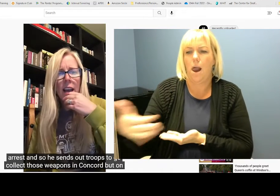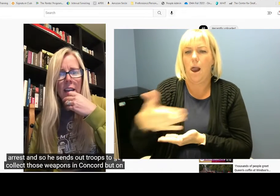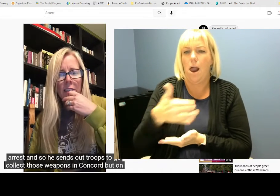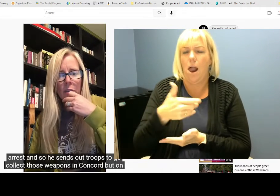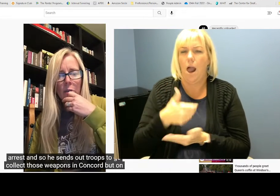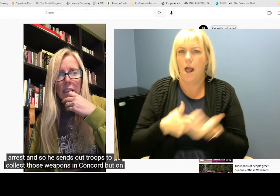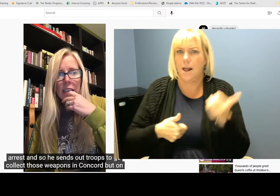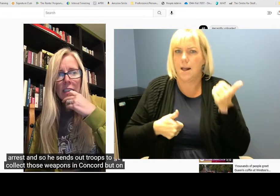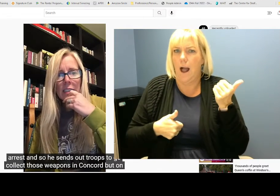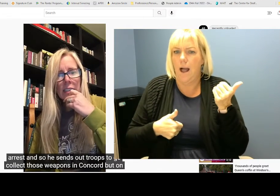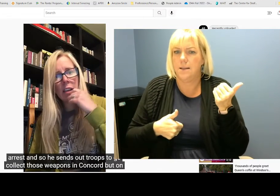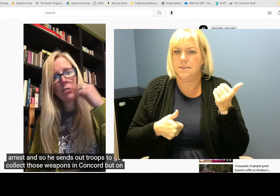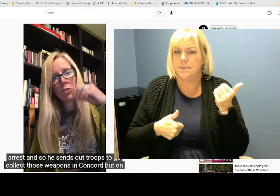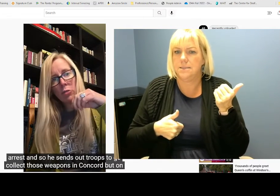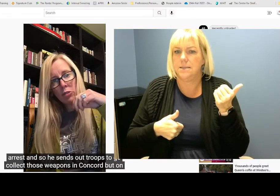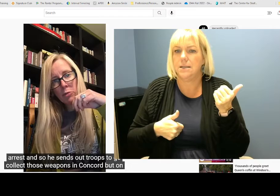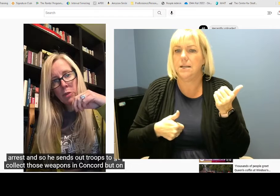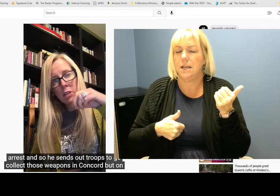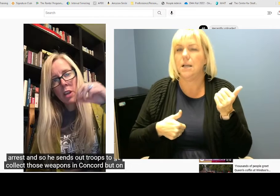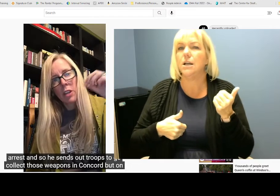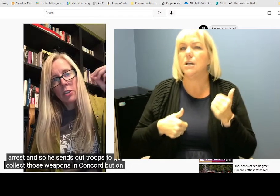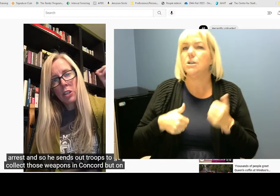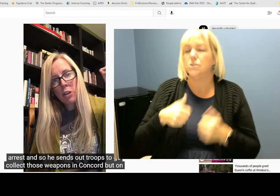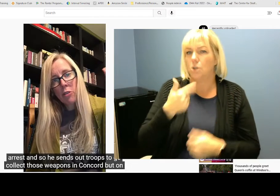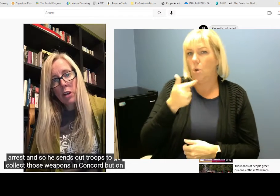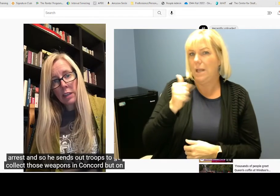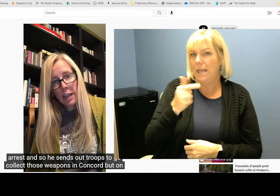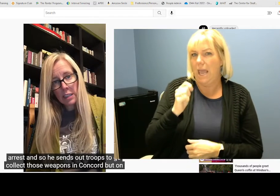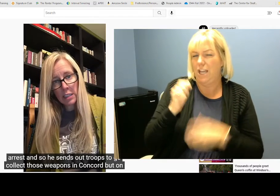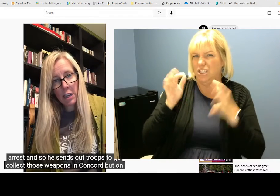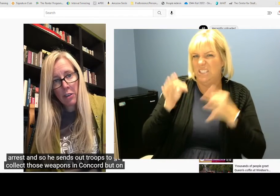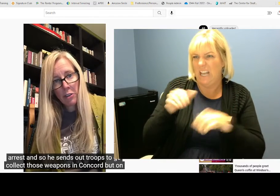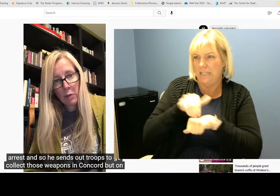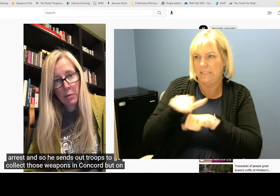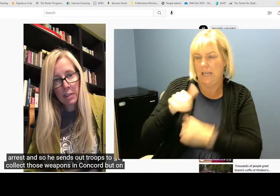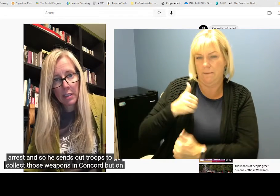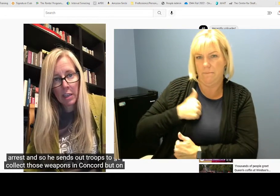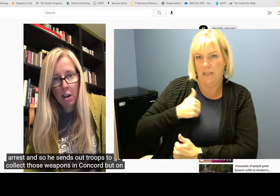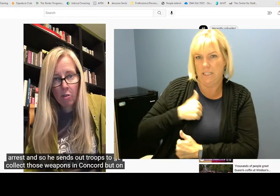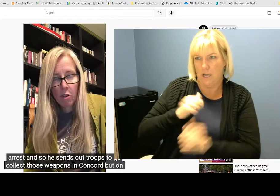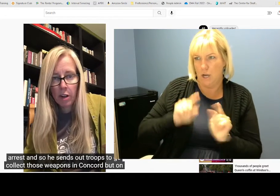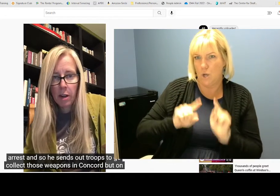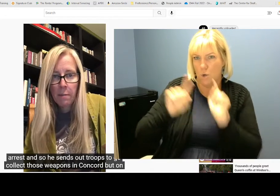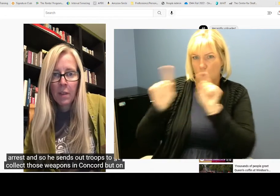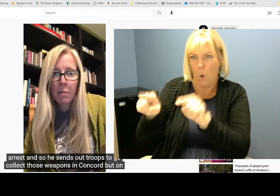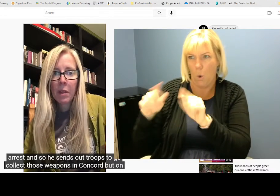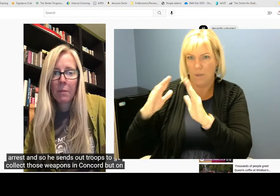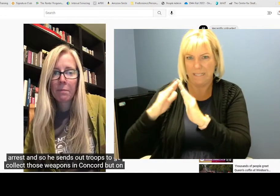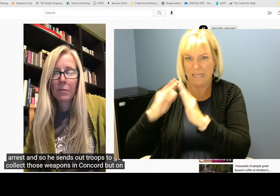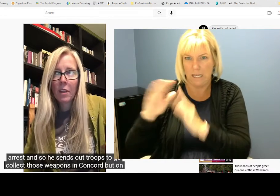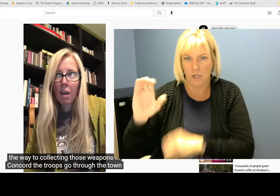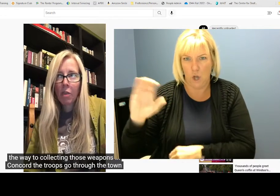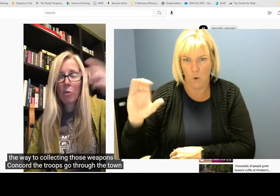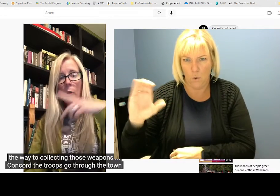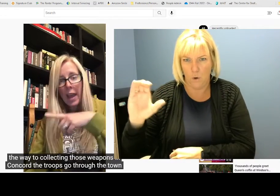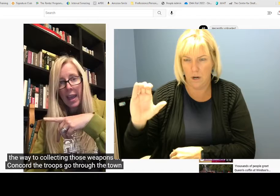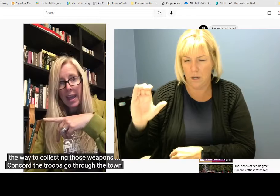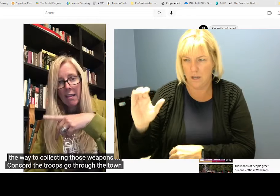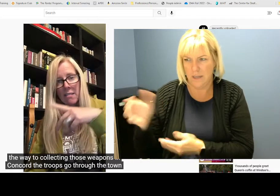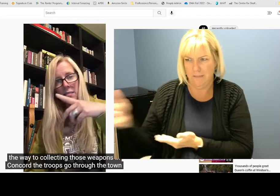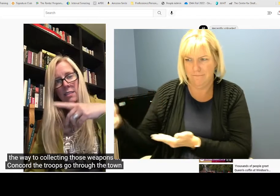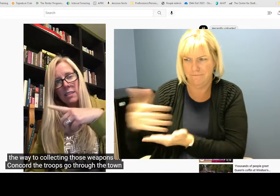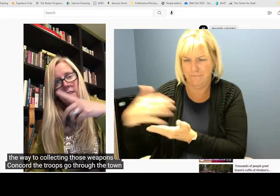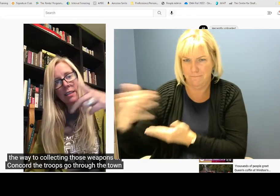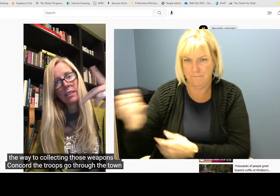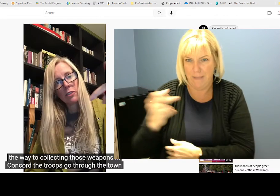arrest. And so he sends out troops to go collect those weapons in Concord. But on the